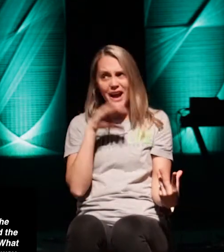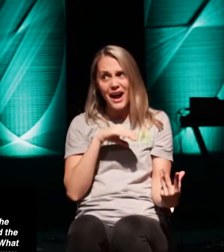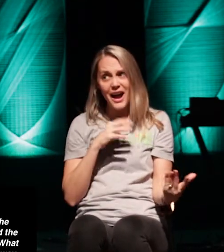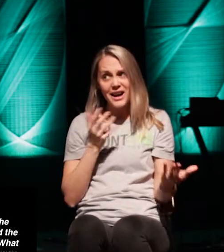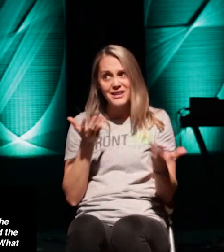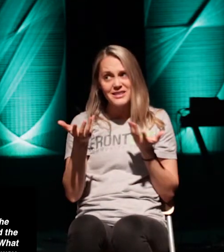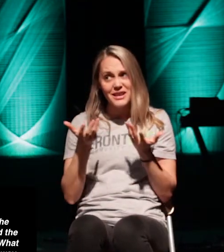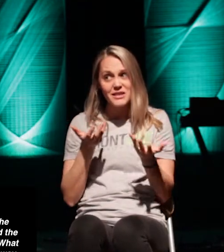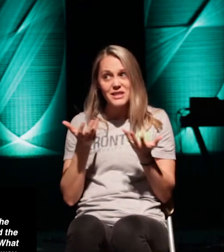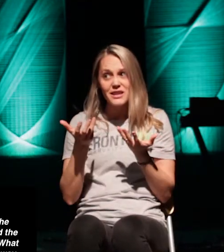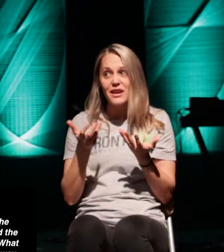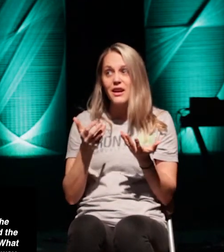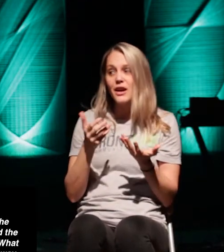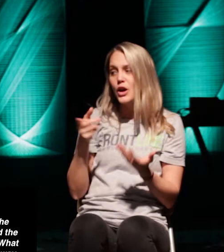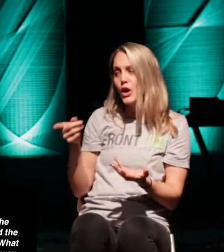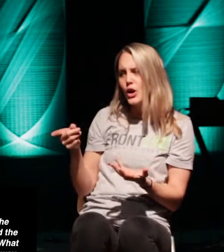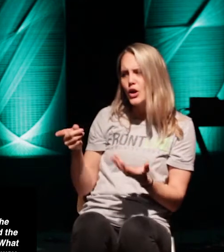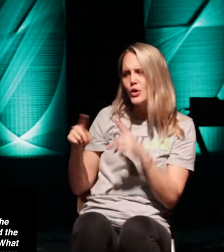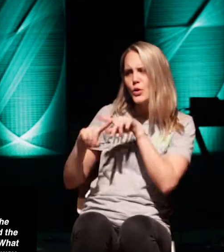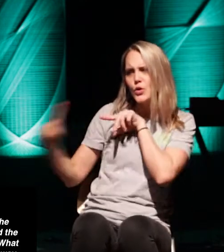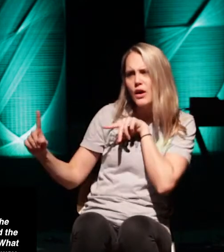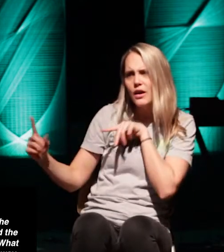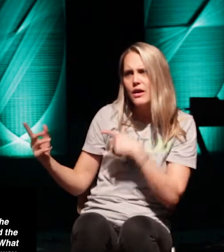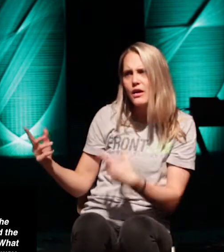hey, what are you going to Joppa for? Running from the Lord.